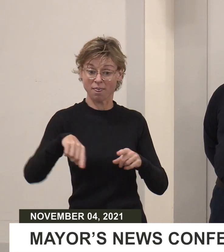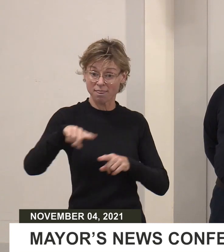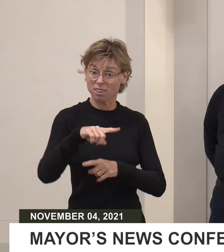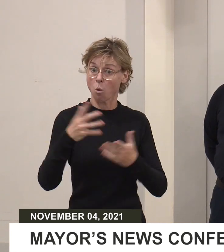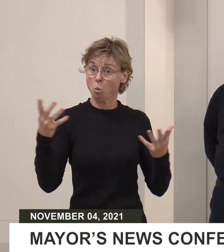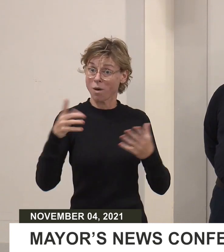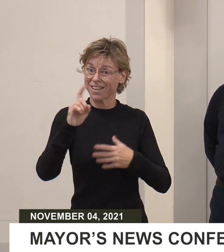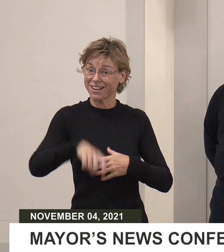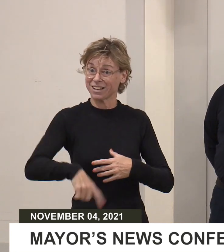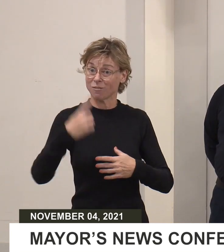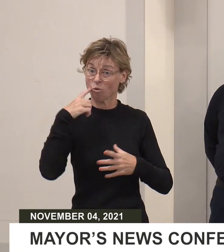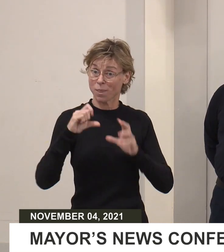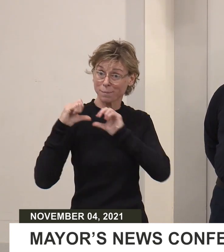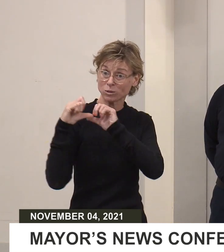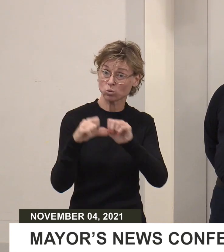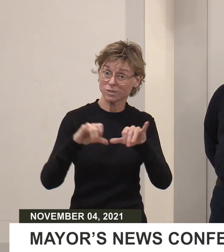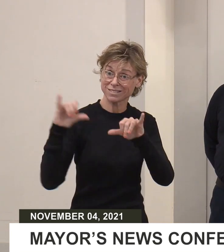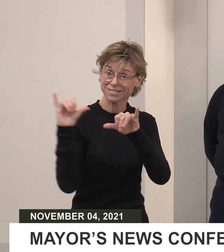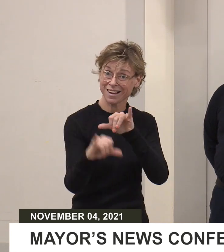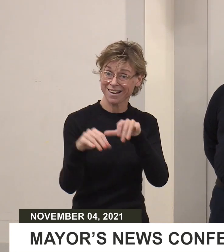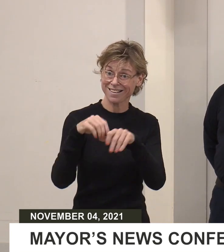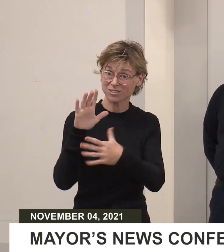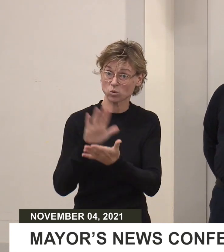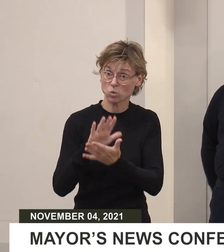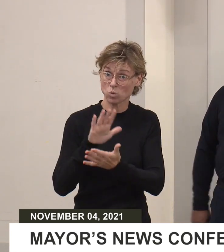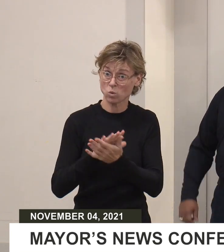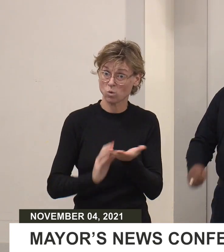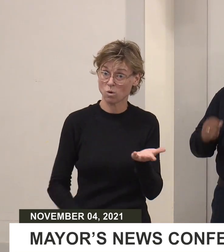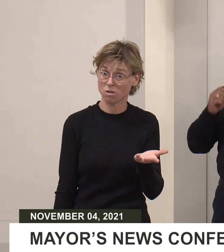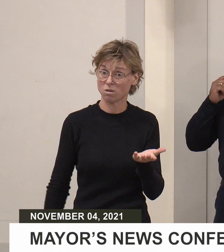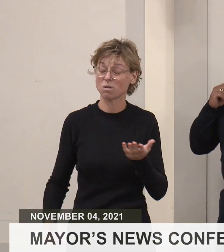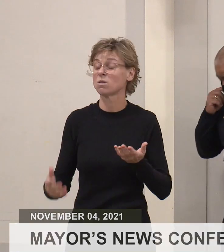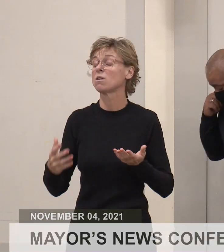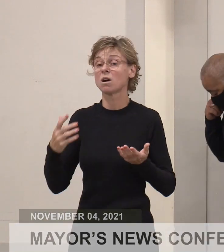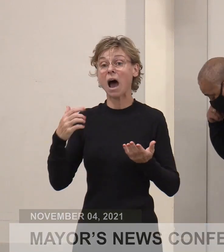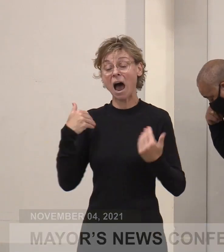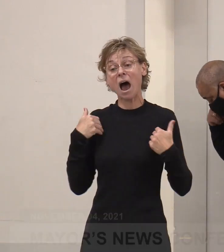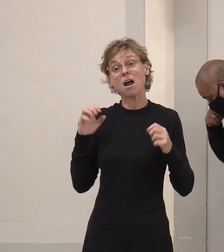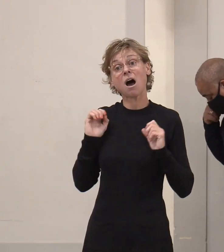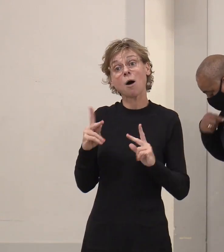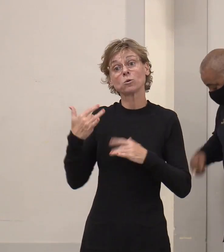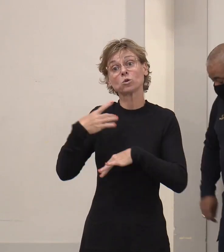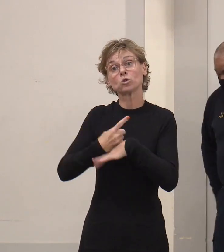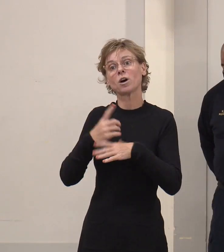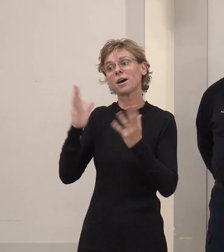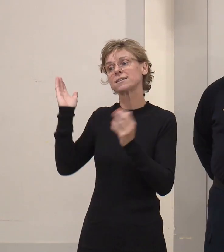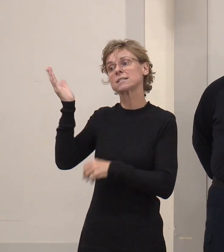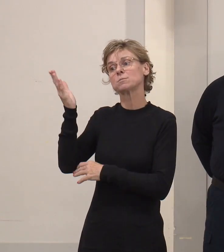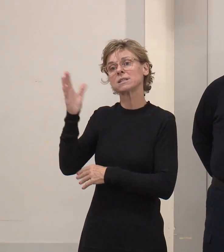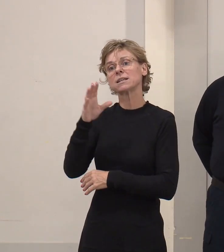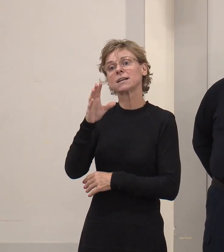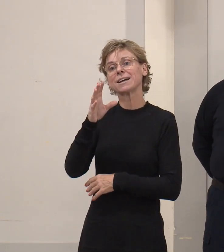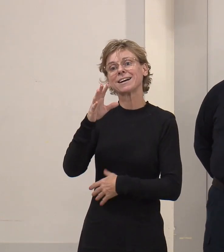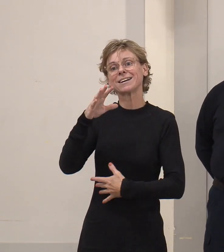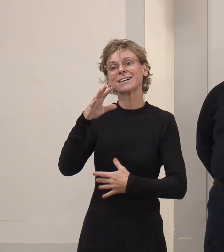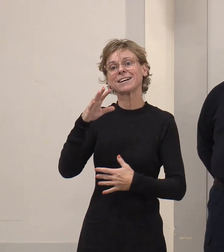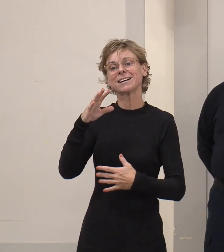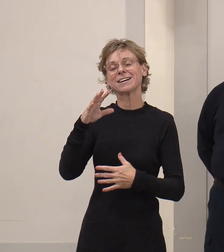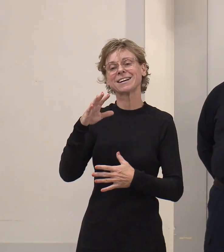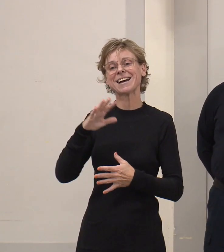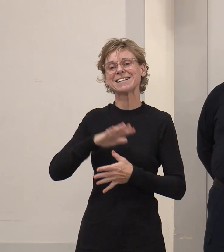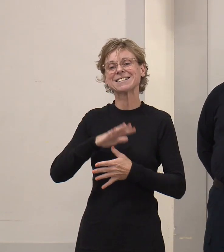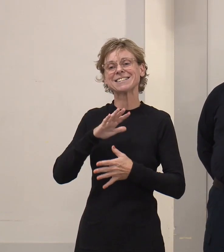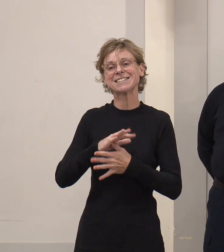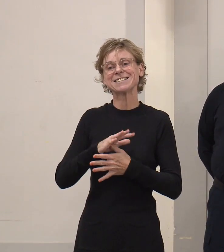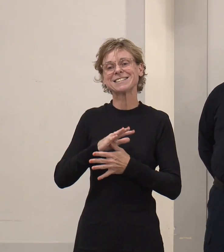to stay in school. I had the opportunity today to speak at the senior inauguration for the class